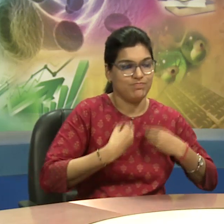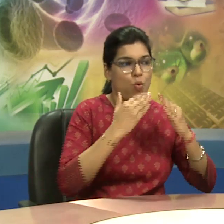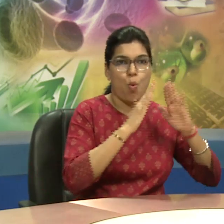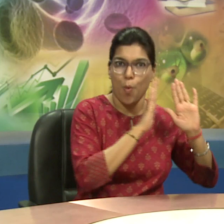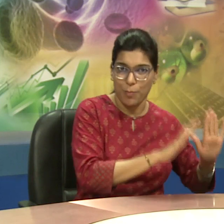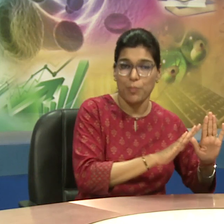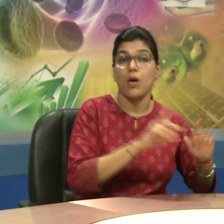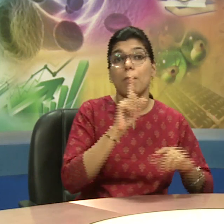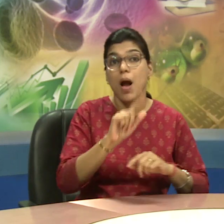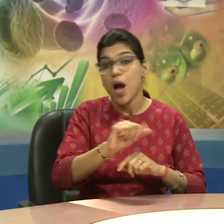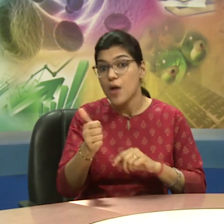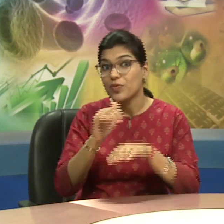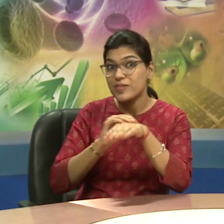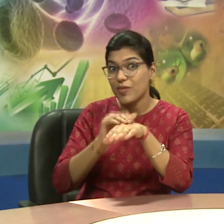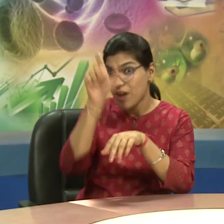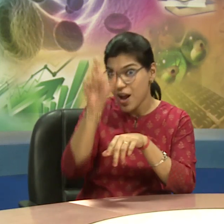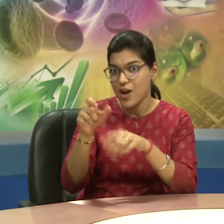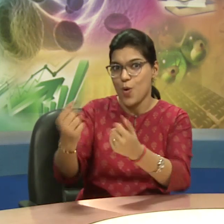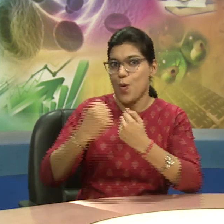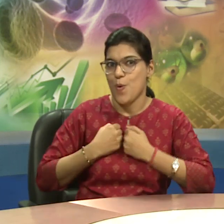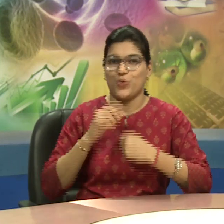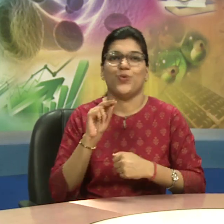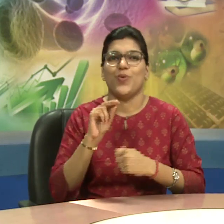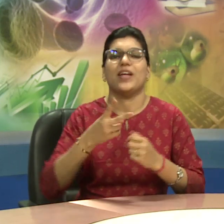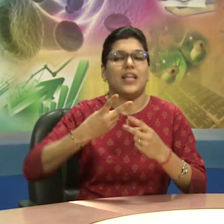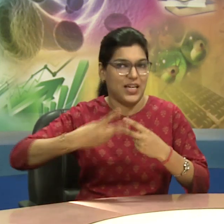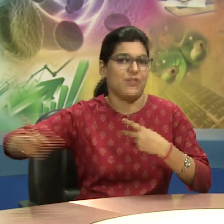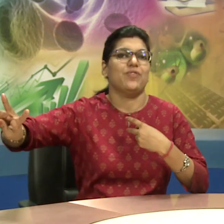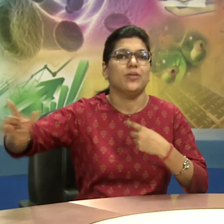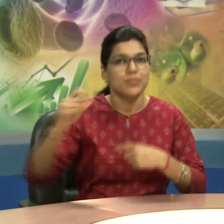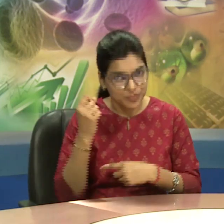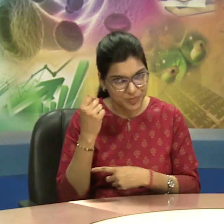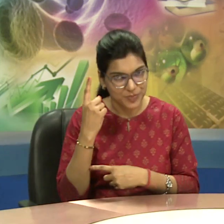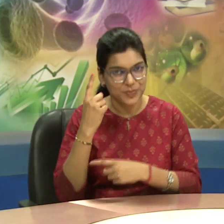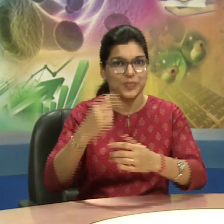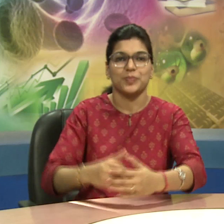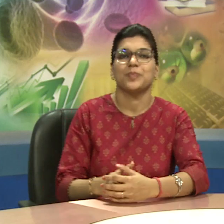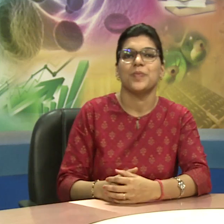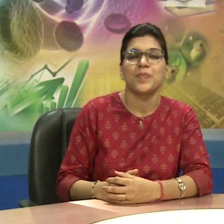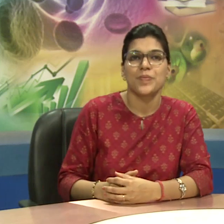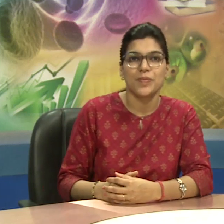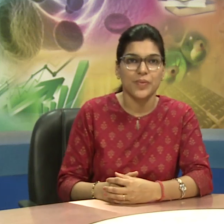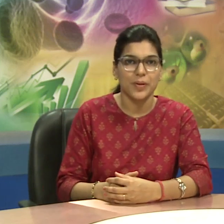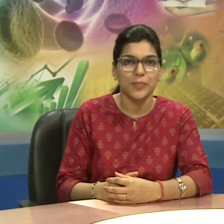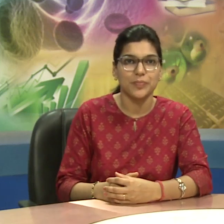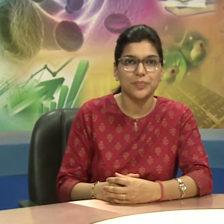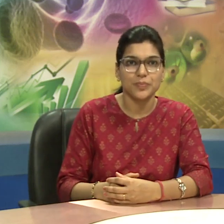Goods and services are different from each other.